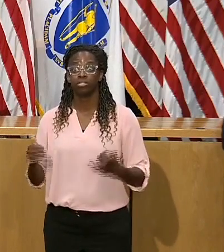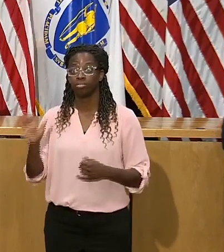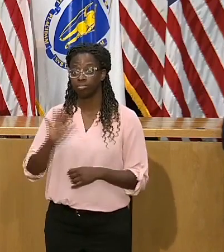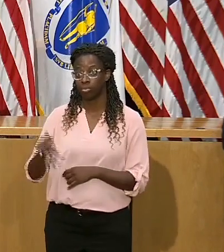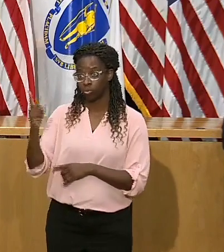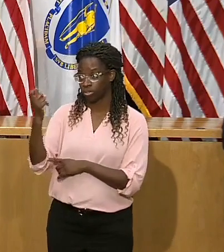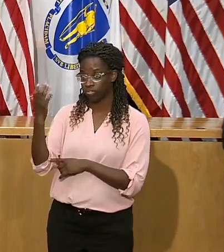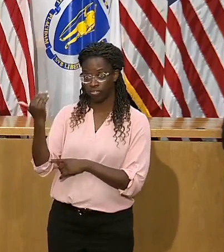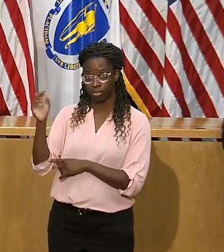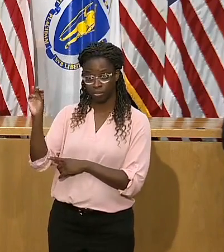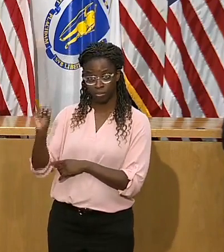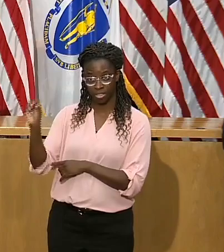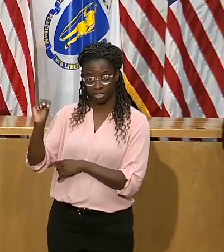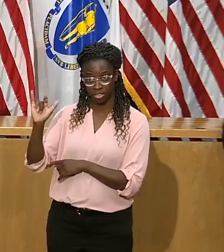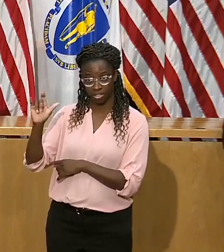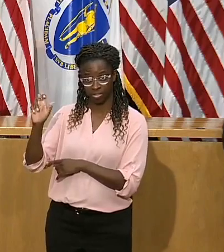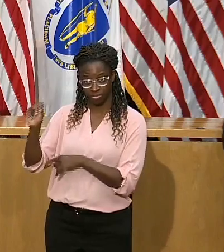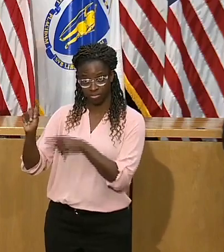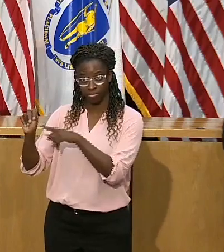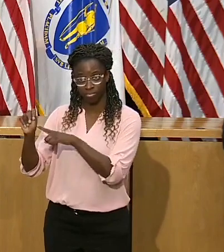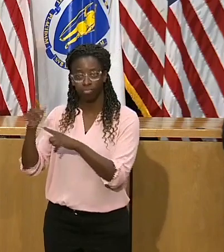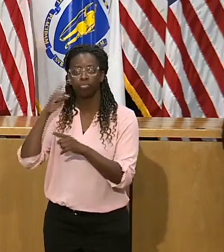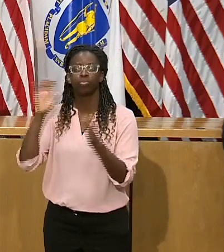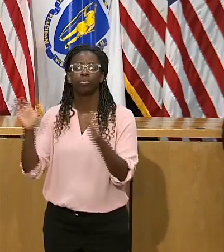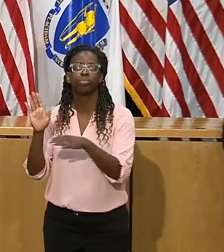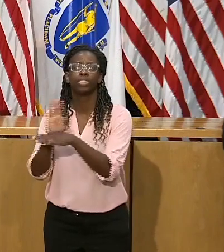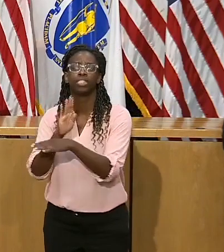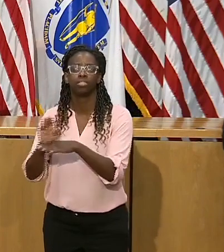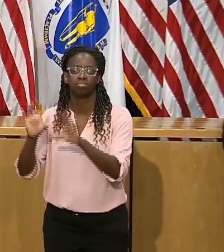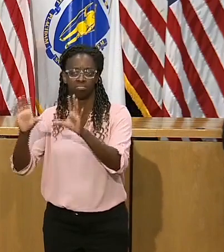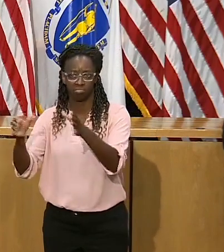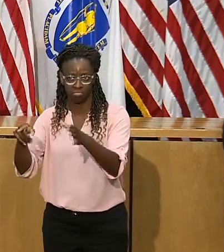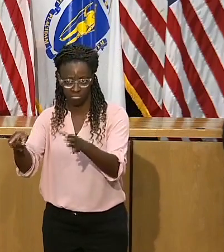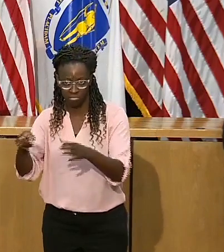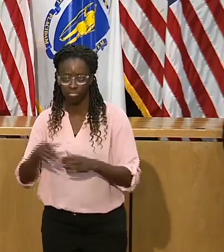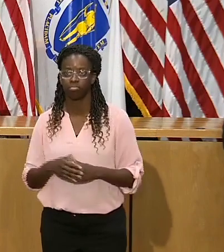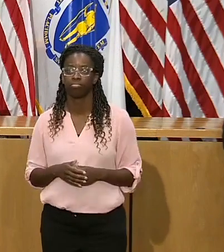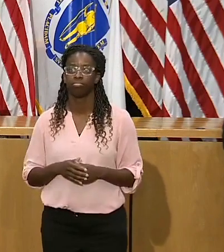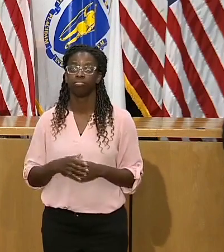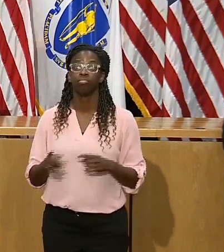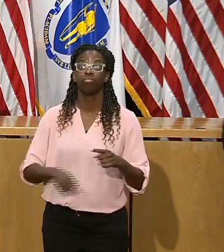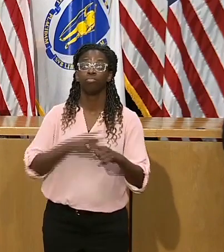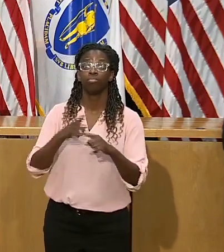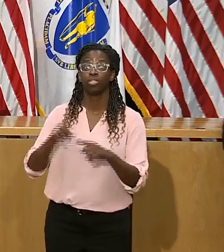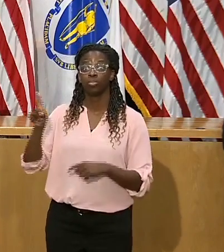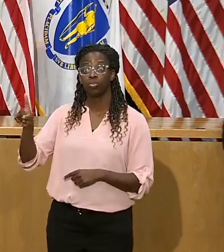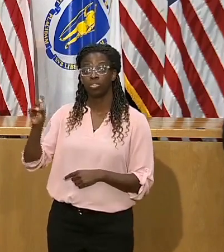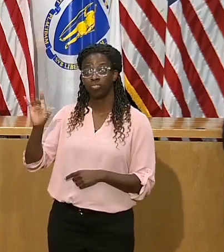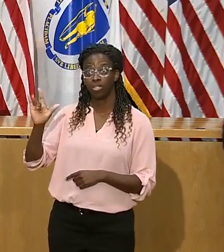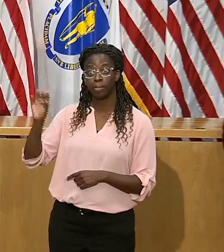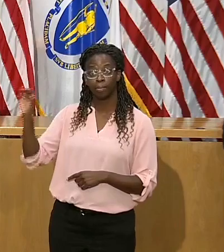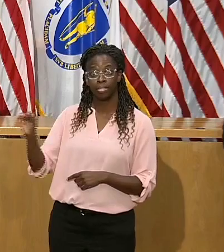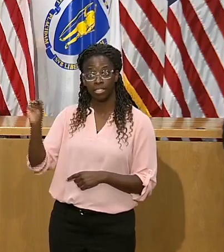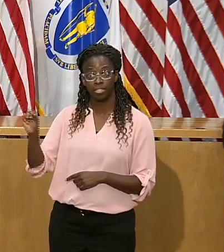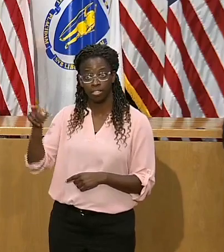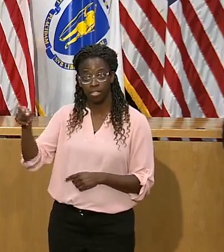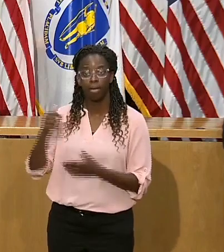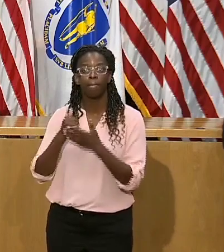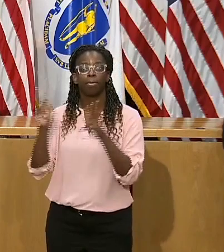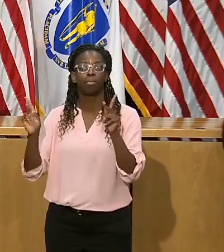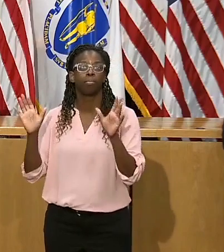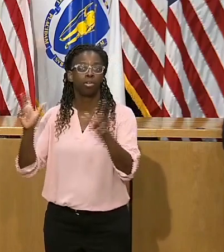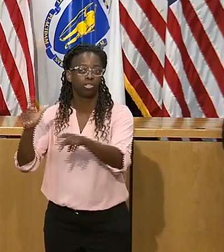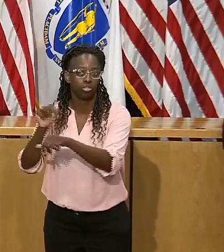workforce development, including more than $25 million to get people back to work. In 2019, small businesses